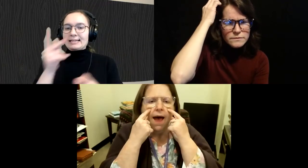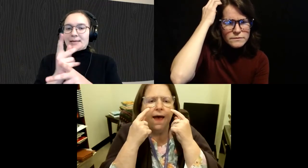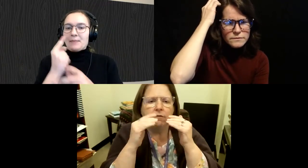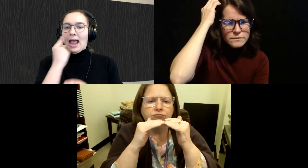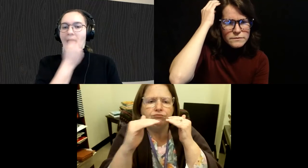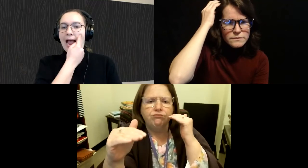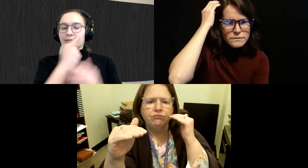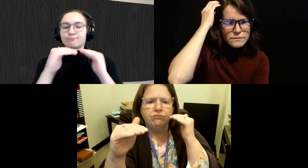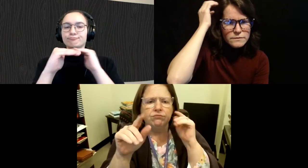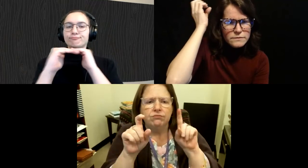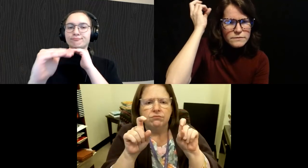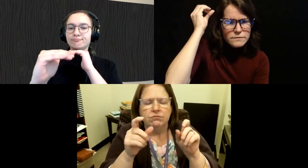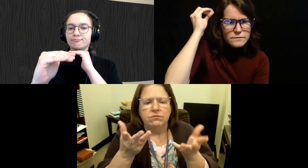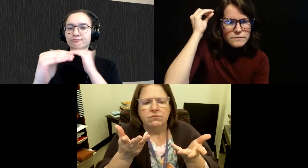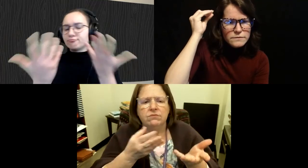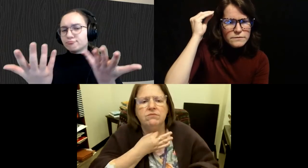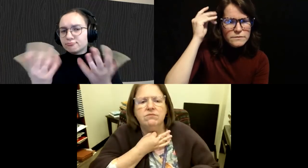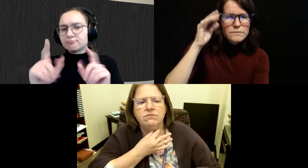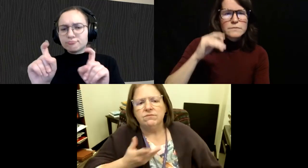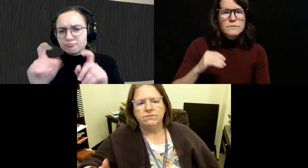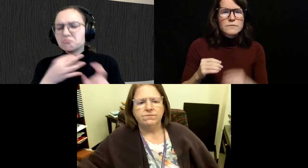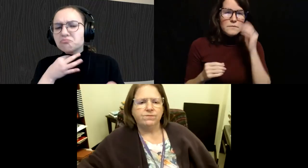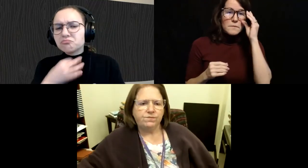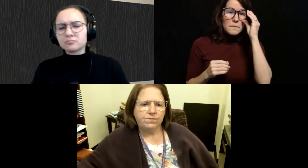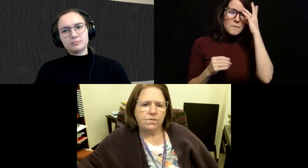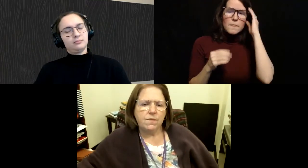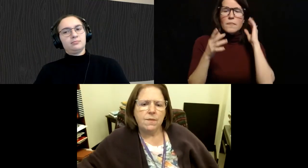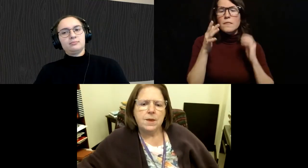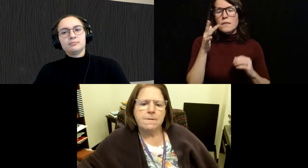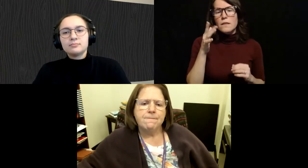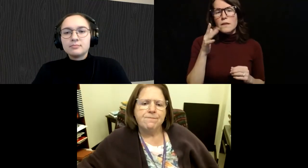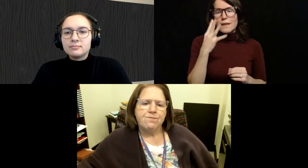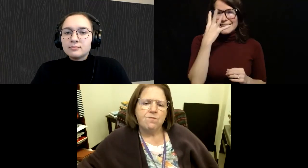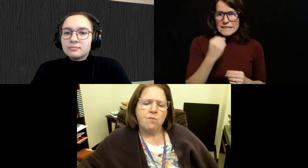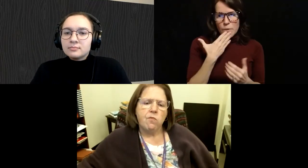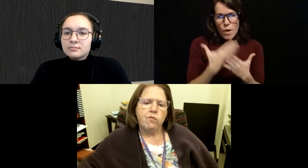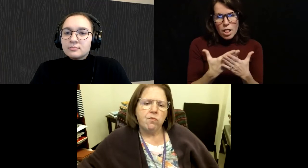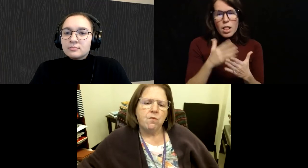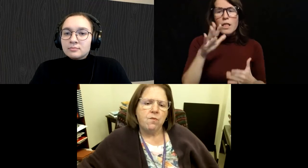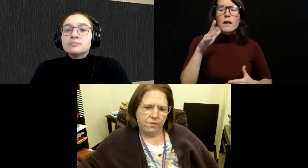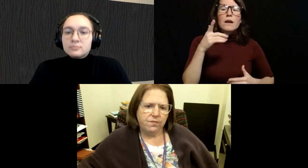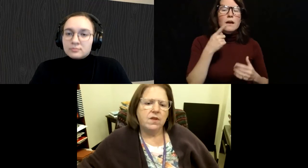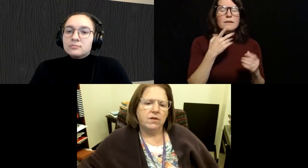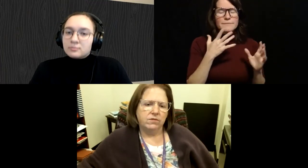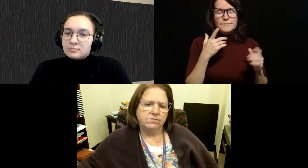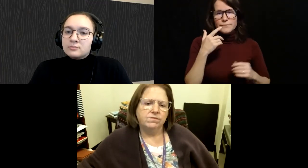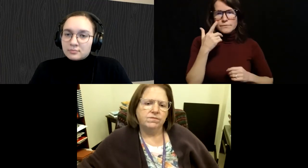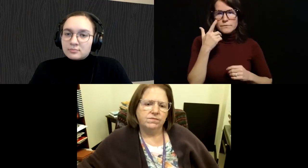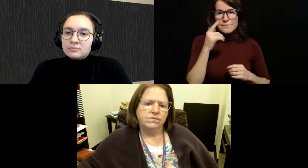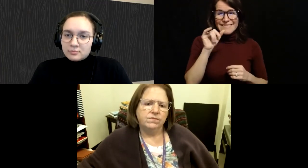in order to keep your eyes at a level playing field? I'm just curious. I do. Yes, I need to sleep